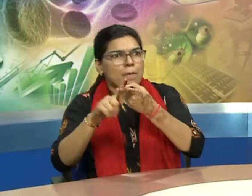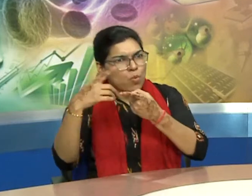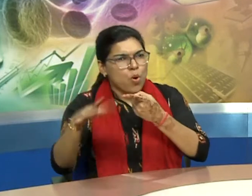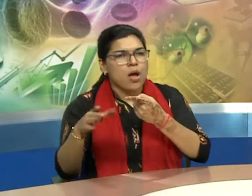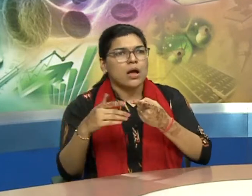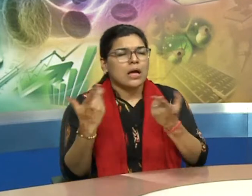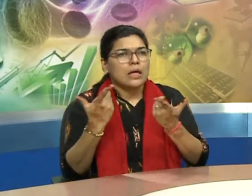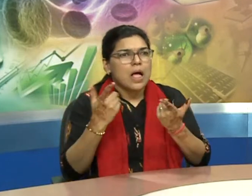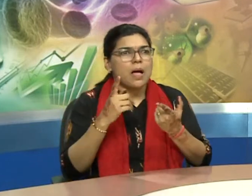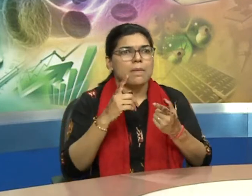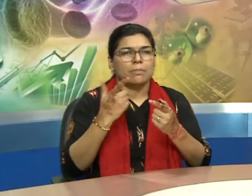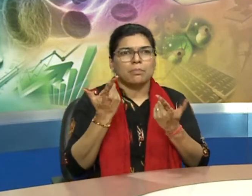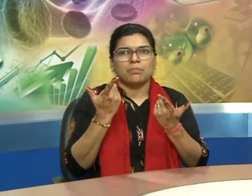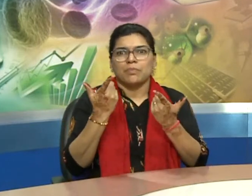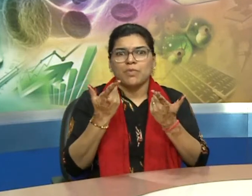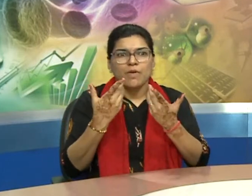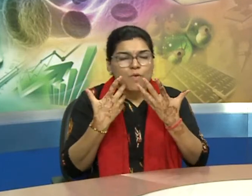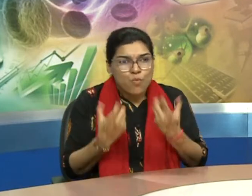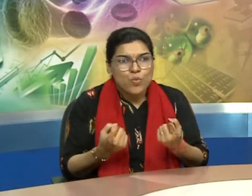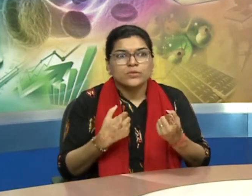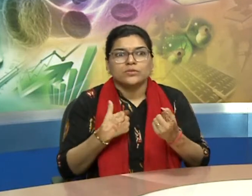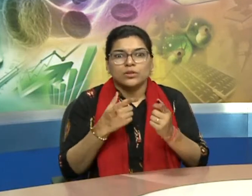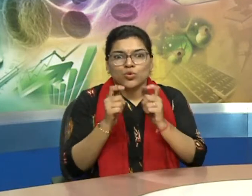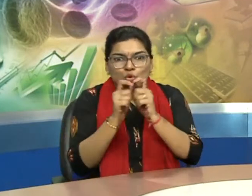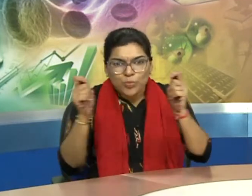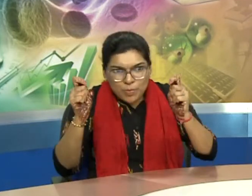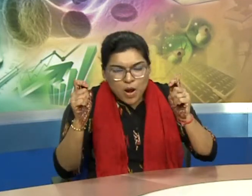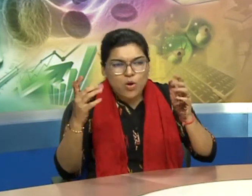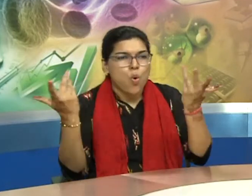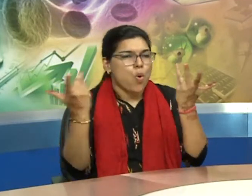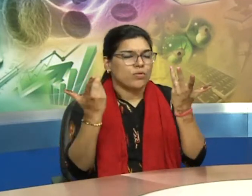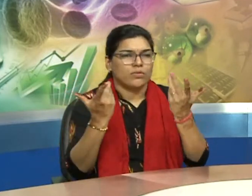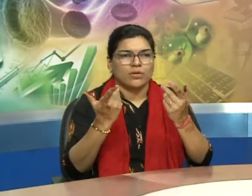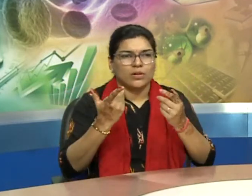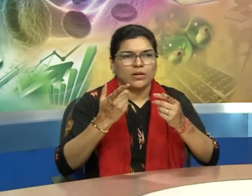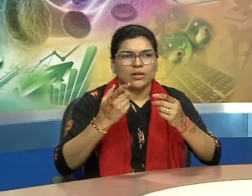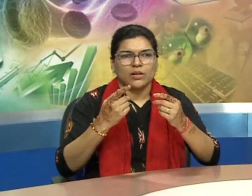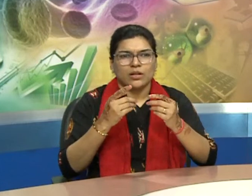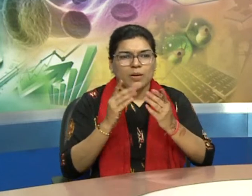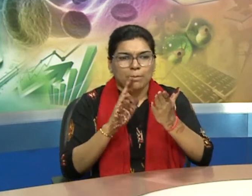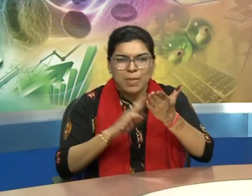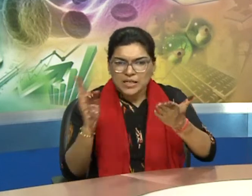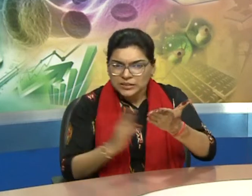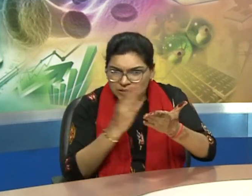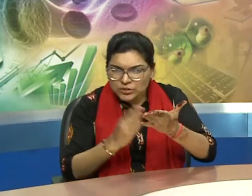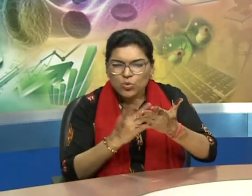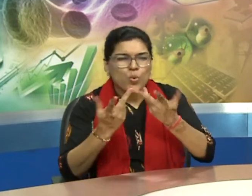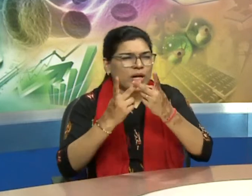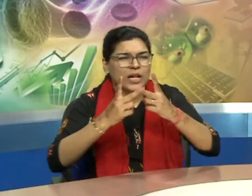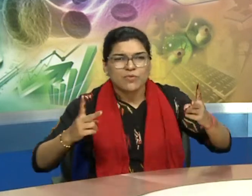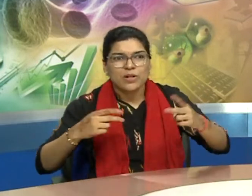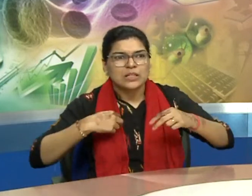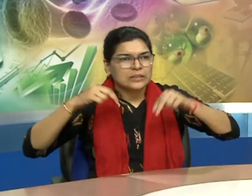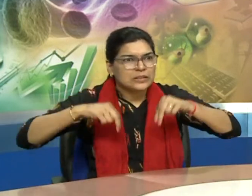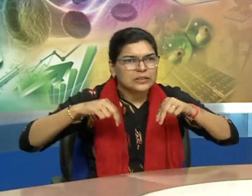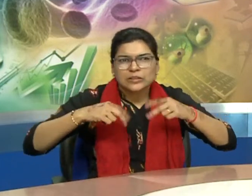there in the library so that anyone who wants to have some information can have a look at it,